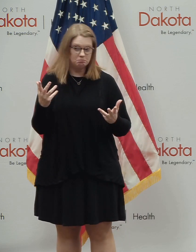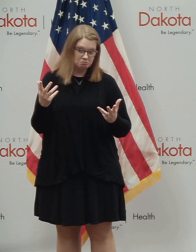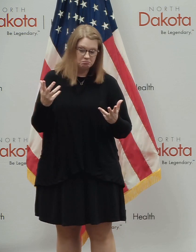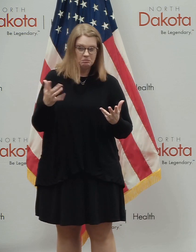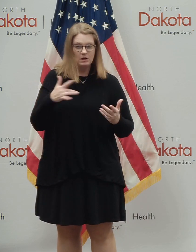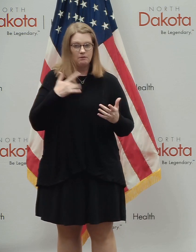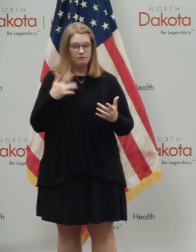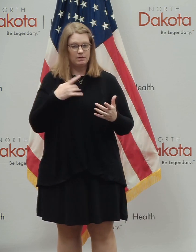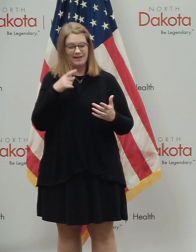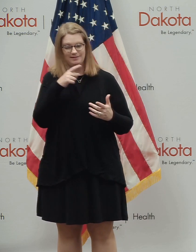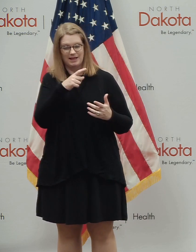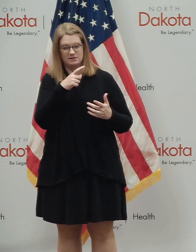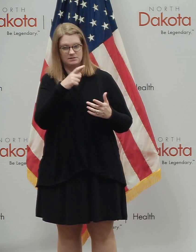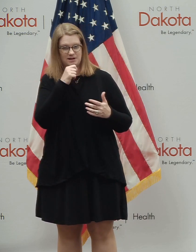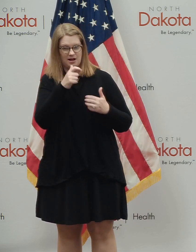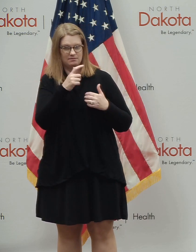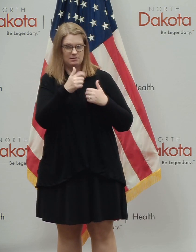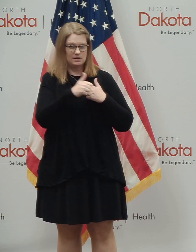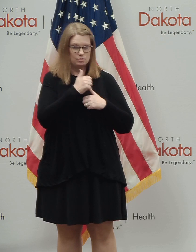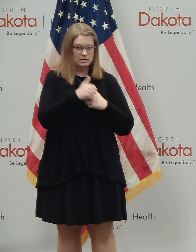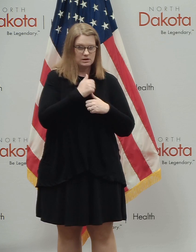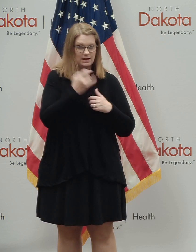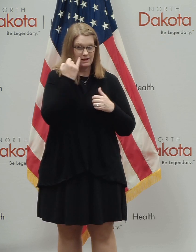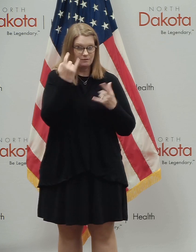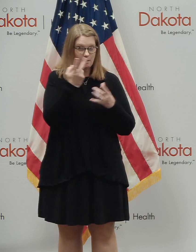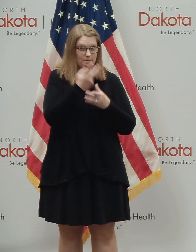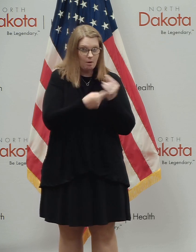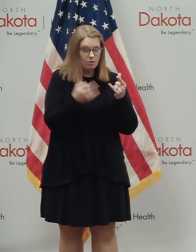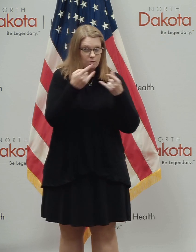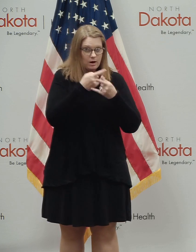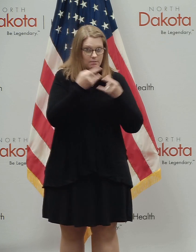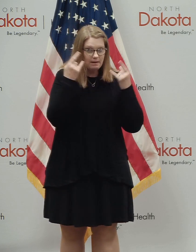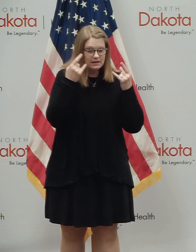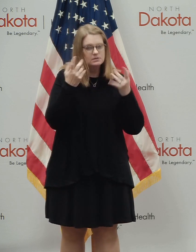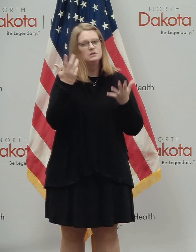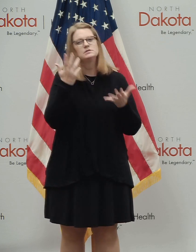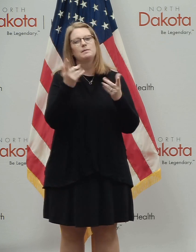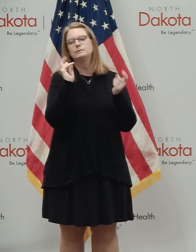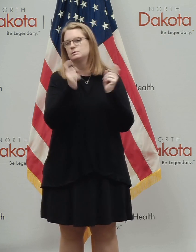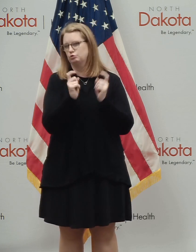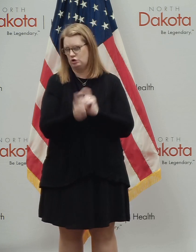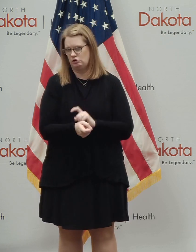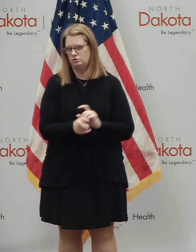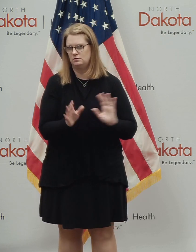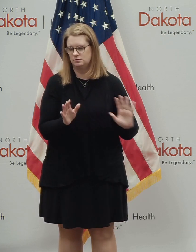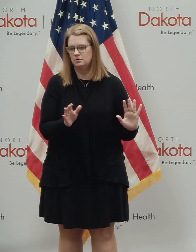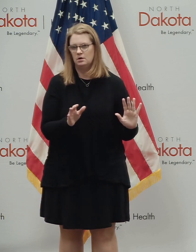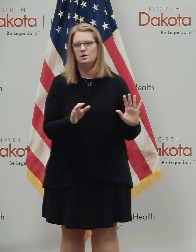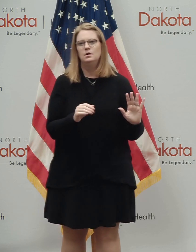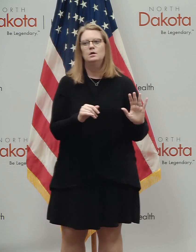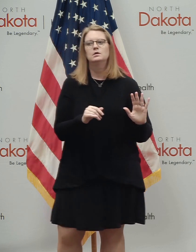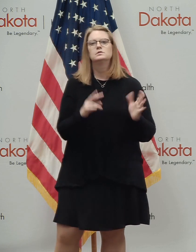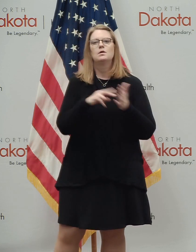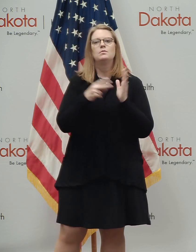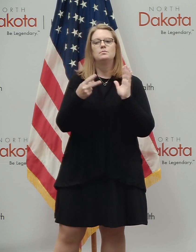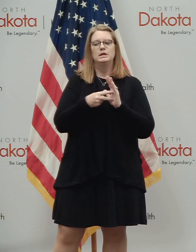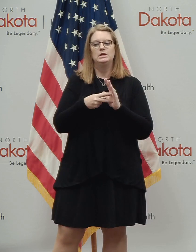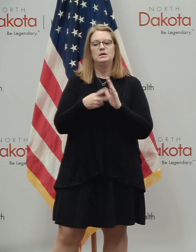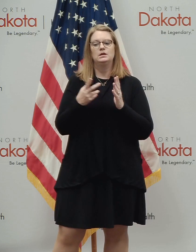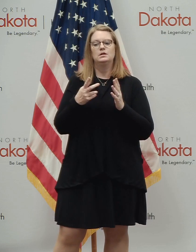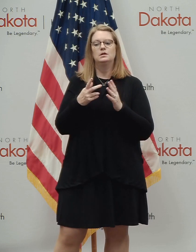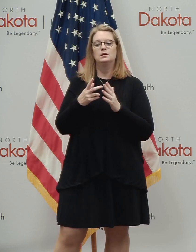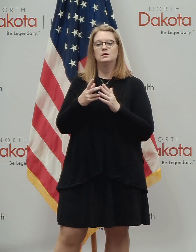be where risks are, we want to do some adjustments. So there may be some things coming where we would be less restrictive